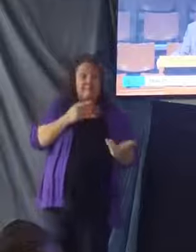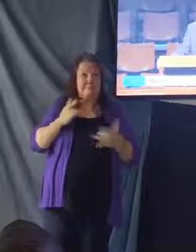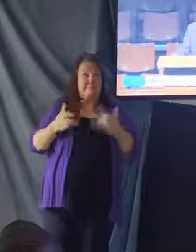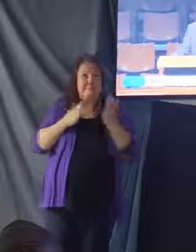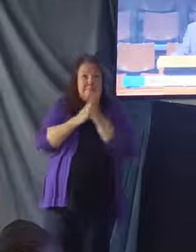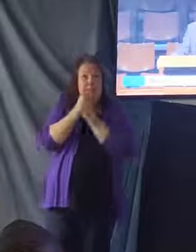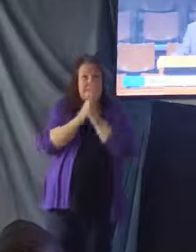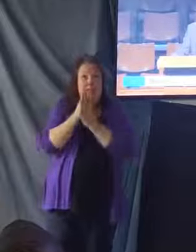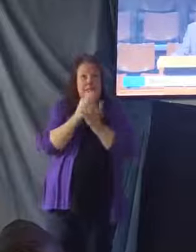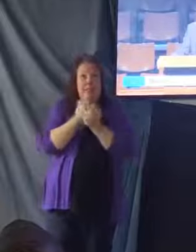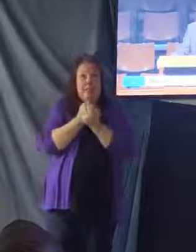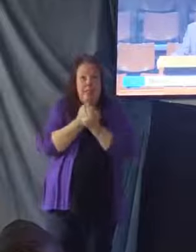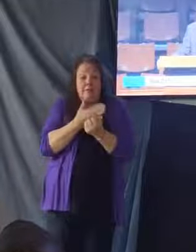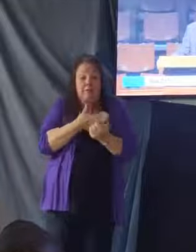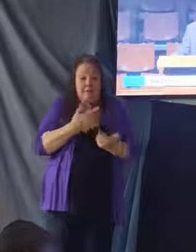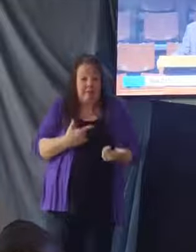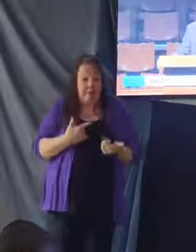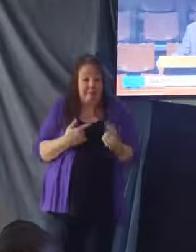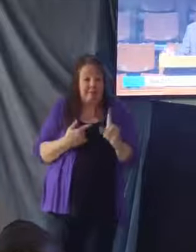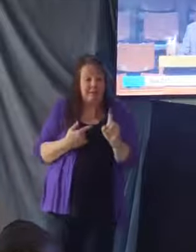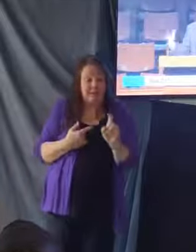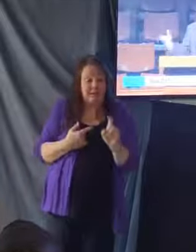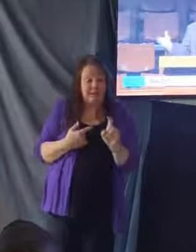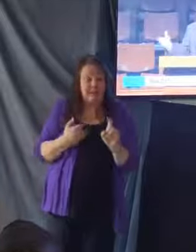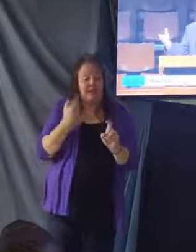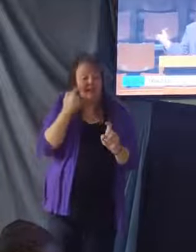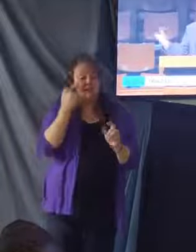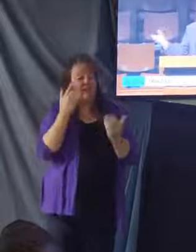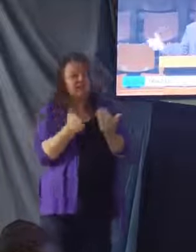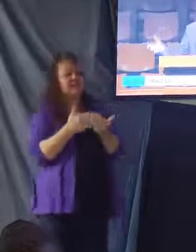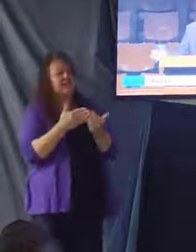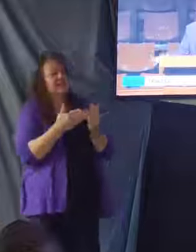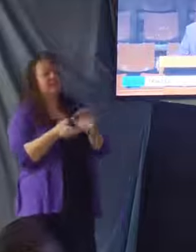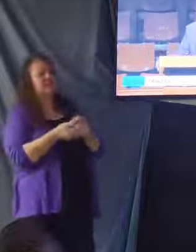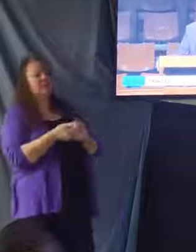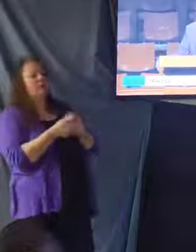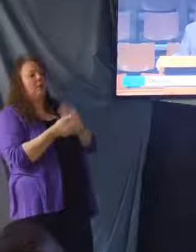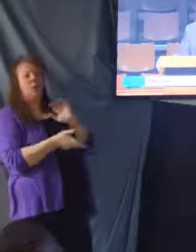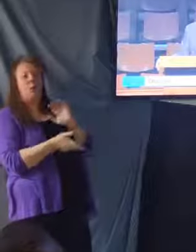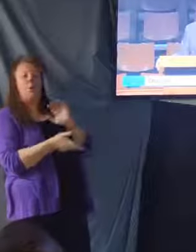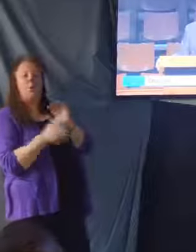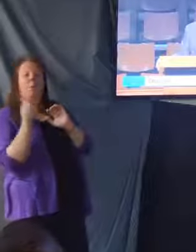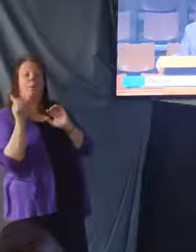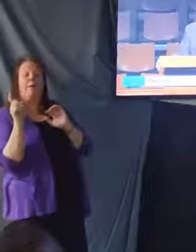and passion of my life? Have I found it easy to let it go?